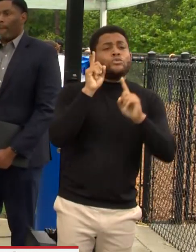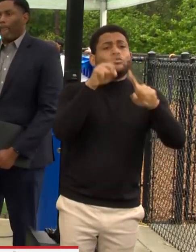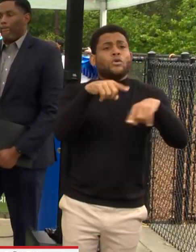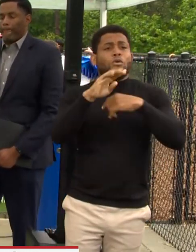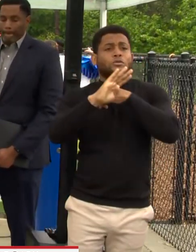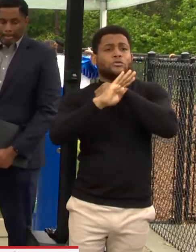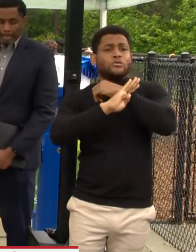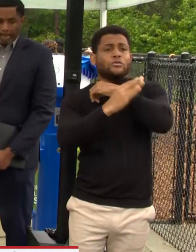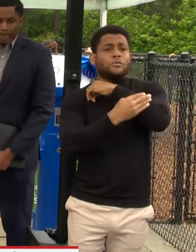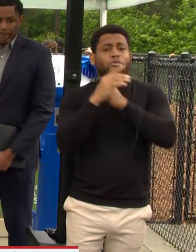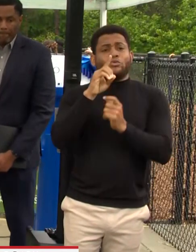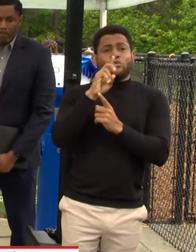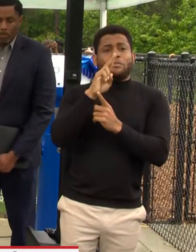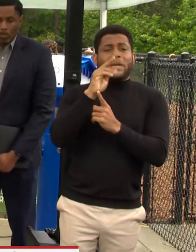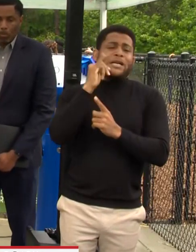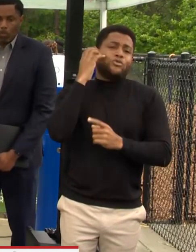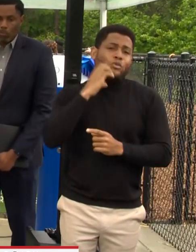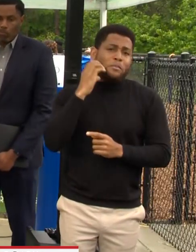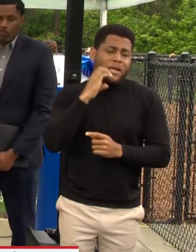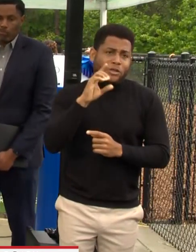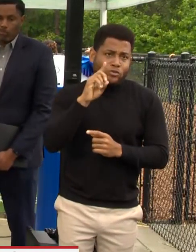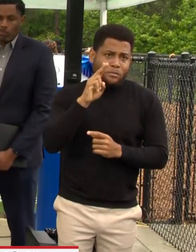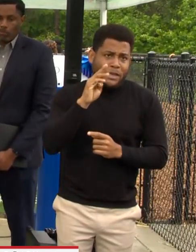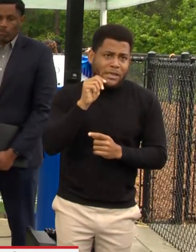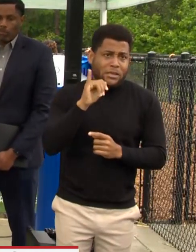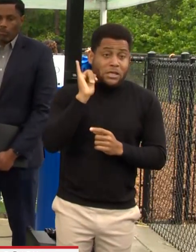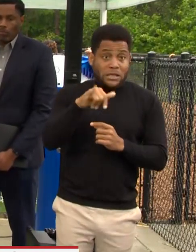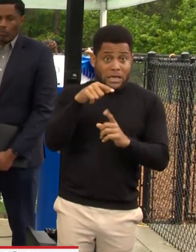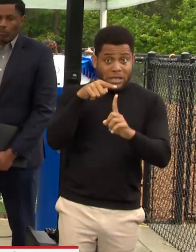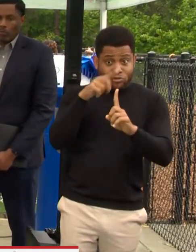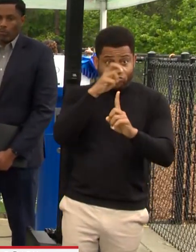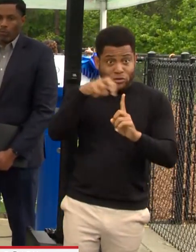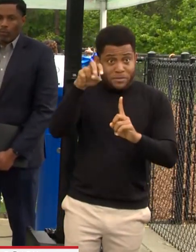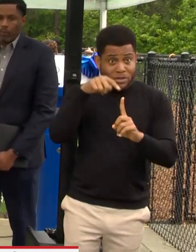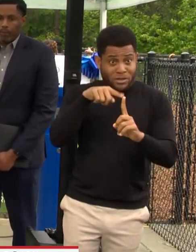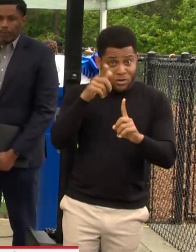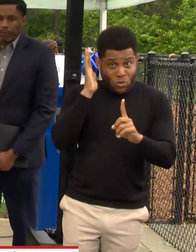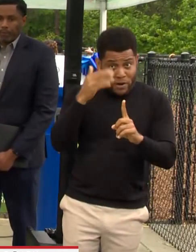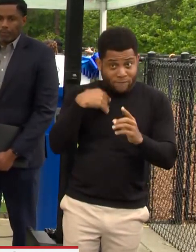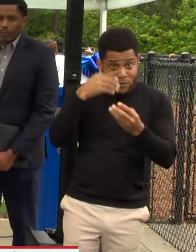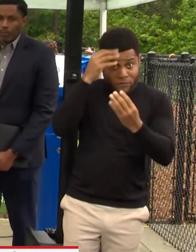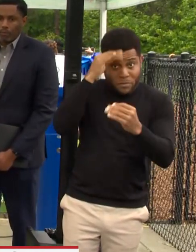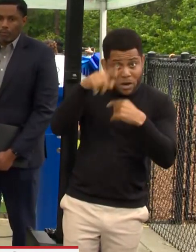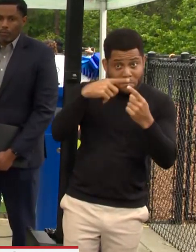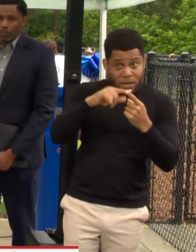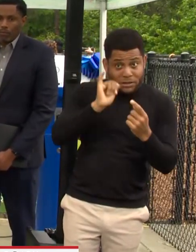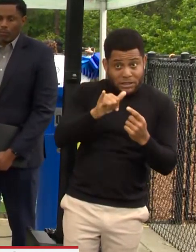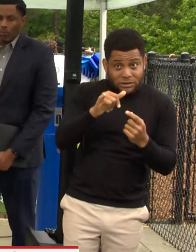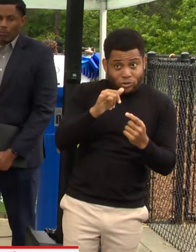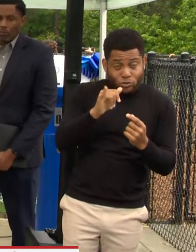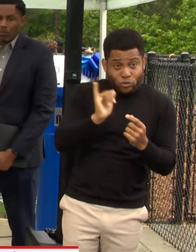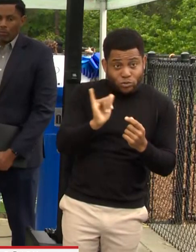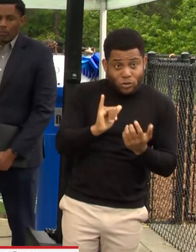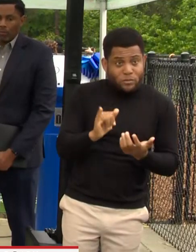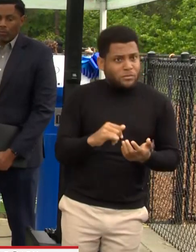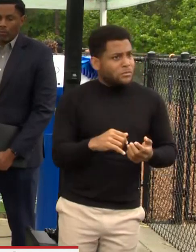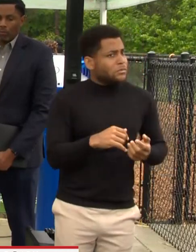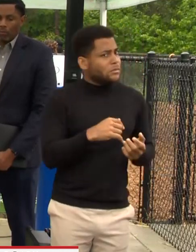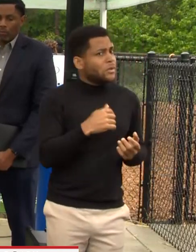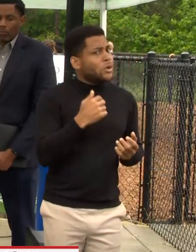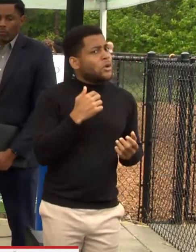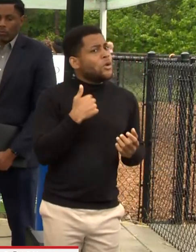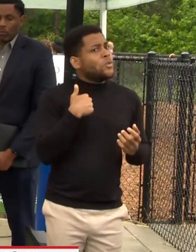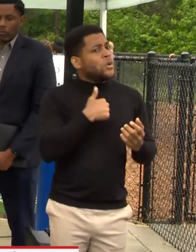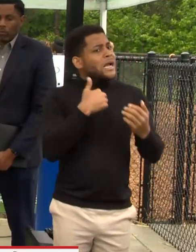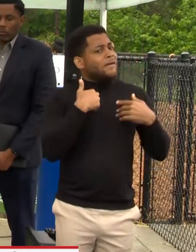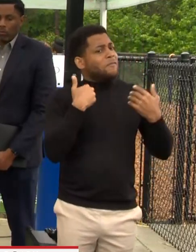who's paying for the details of that trip as well. We put out information about my public schedule and the things that are